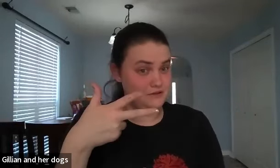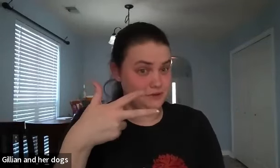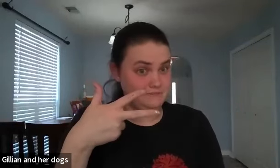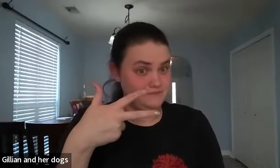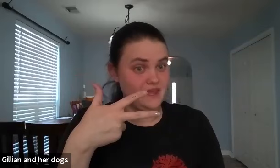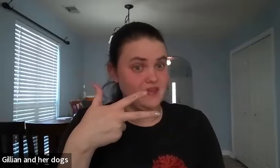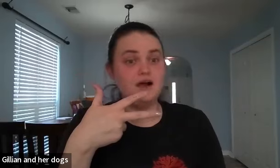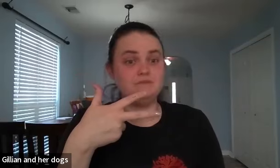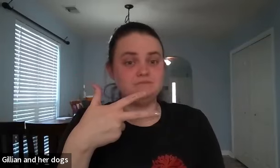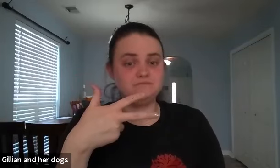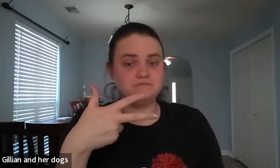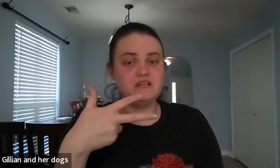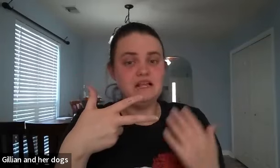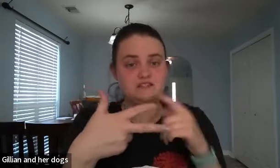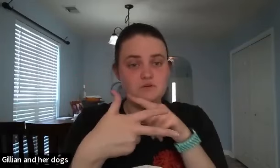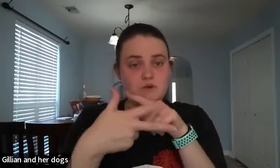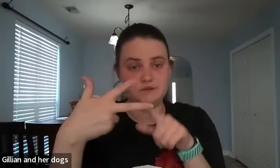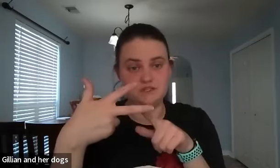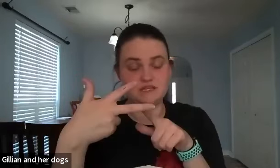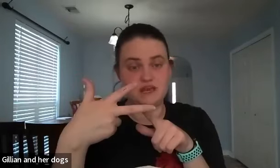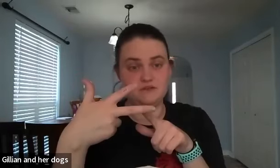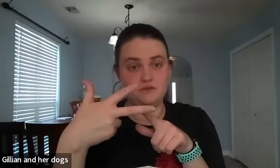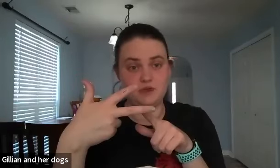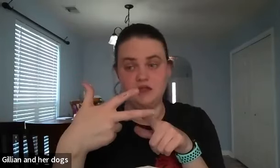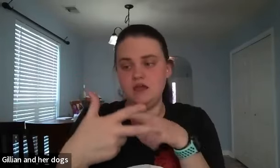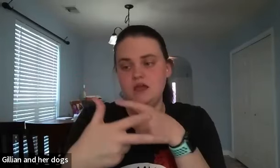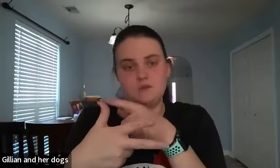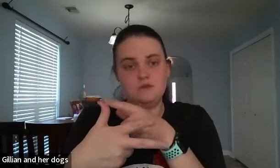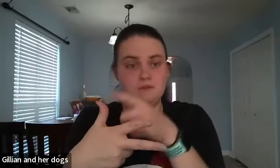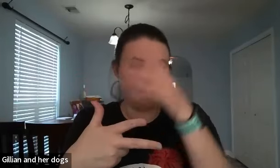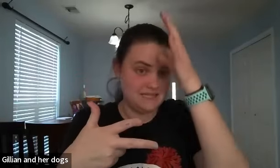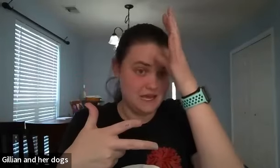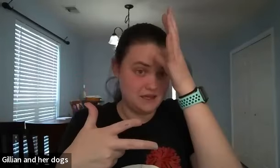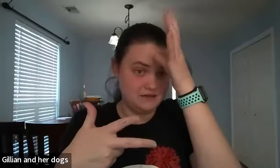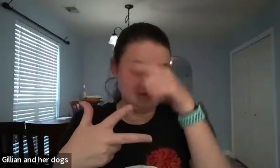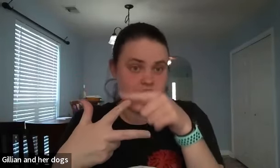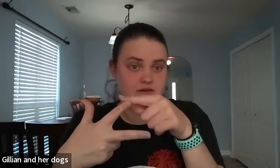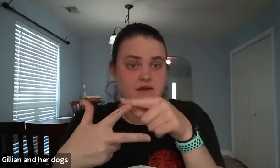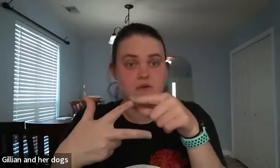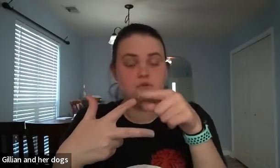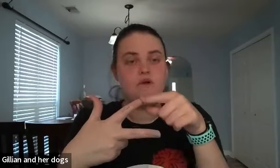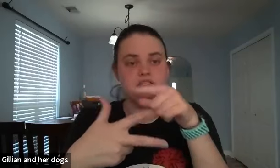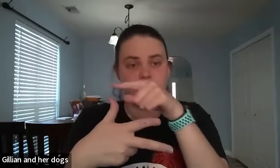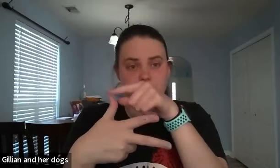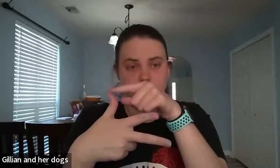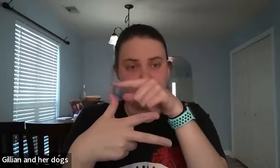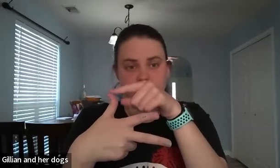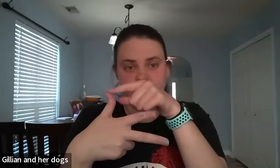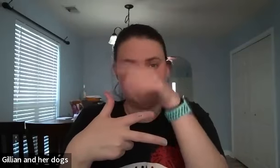three. And so what I would do is I'd have the three and I'd be like my dad, I would point to each one. So like, this is